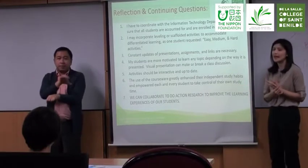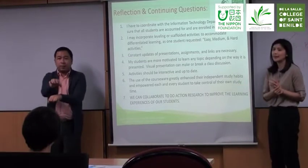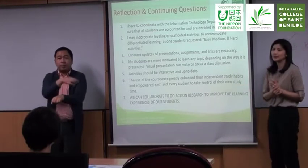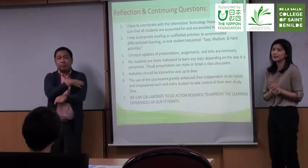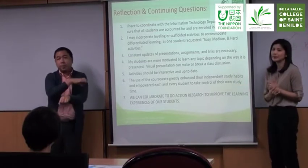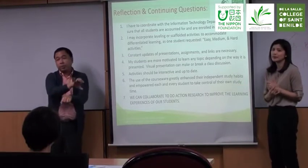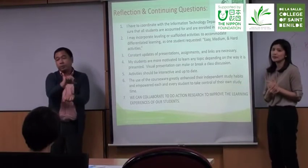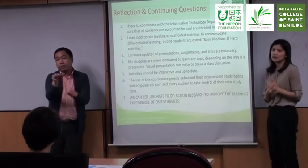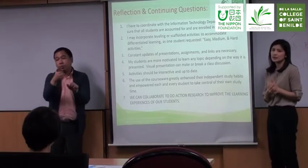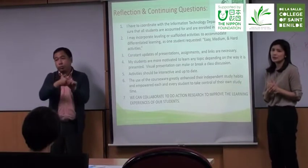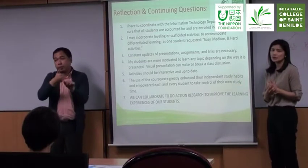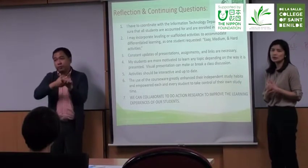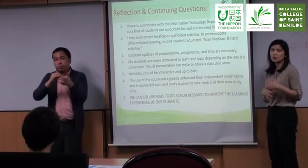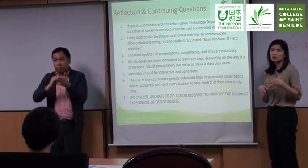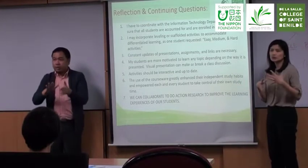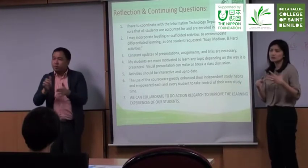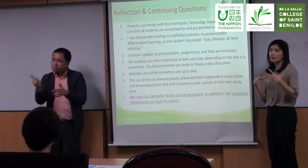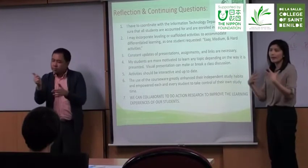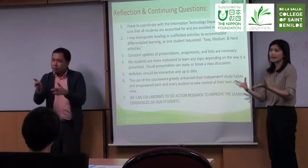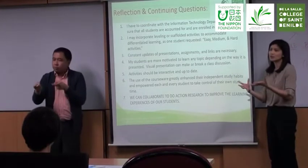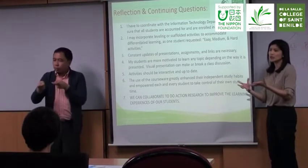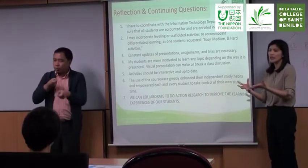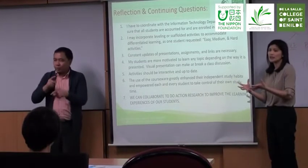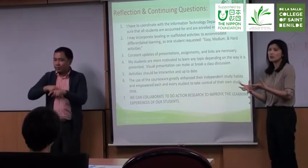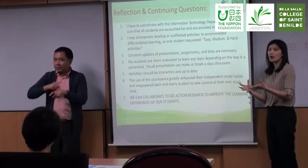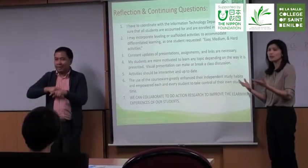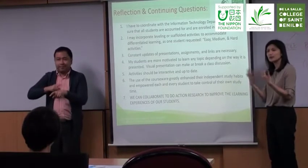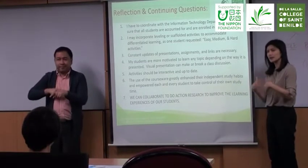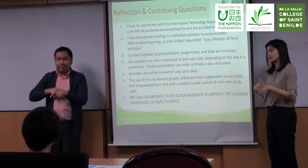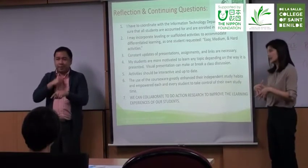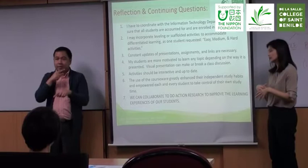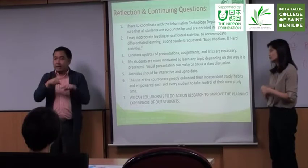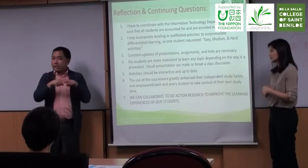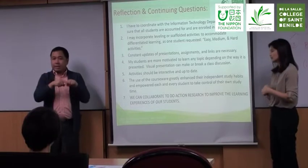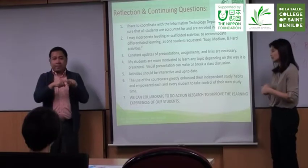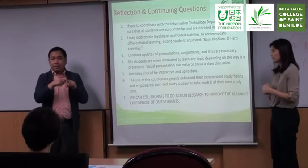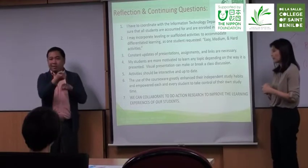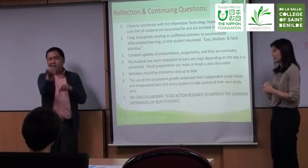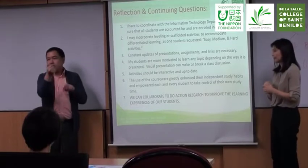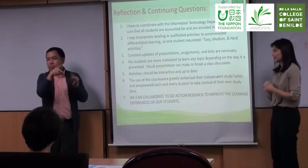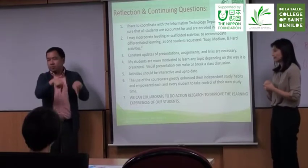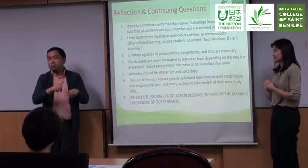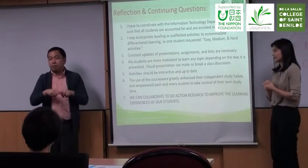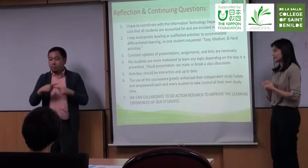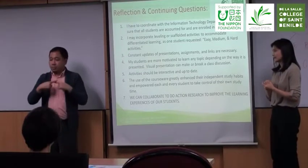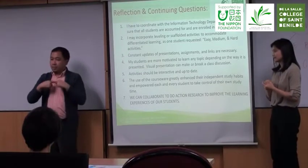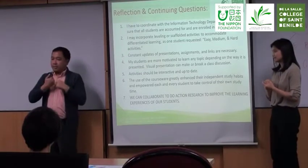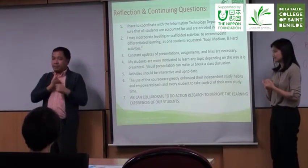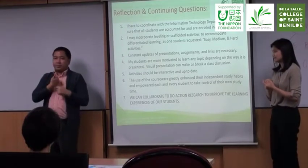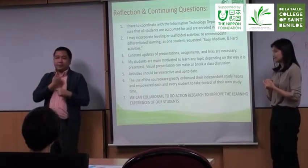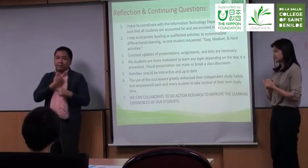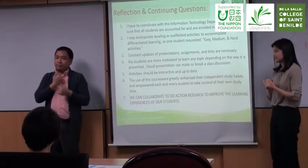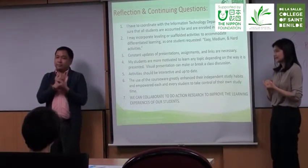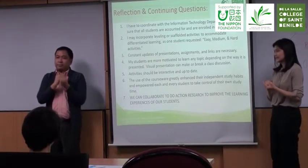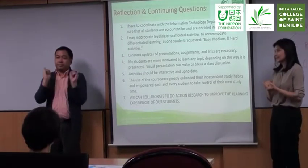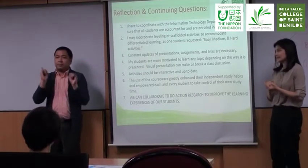own study time. So they don't depend on anyone but themselves.